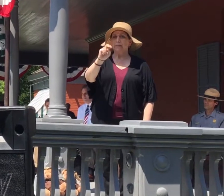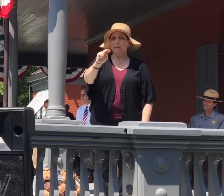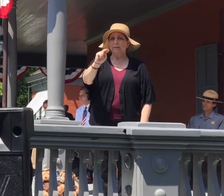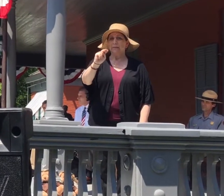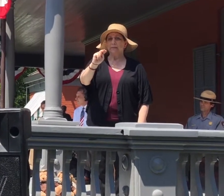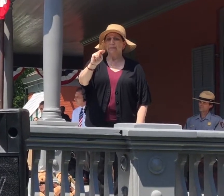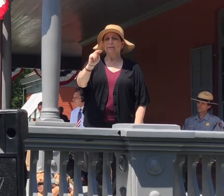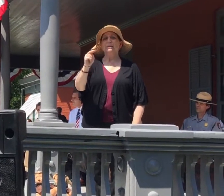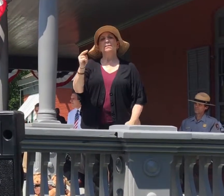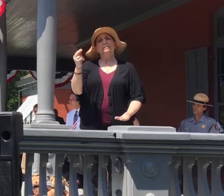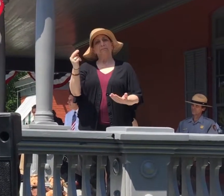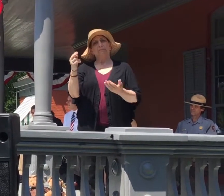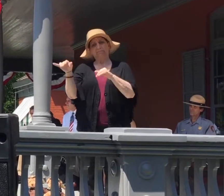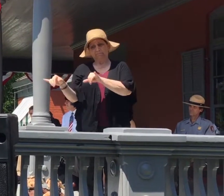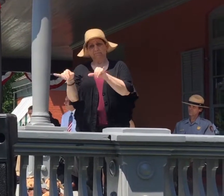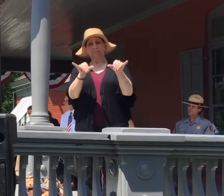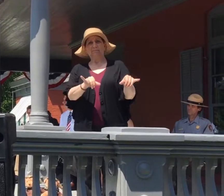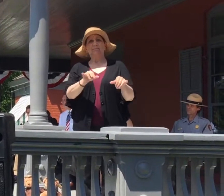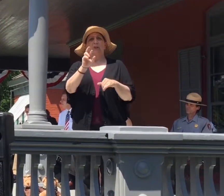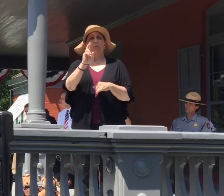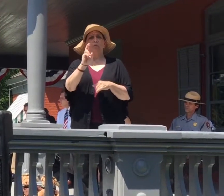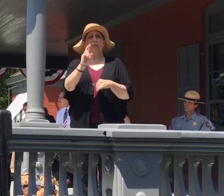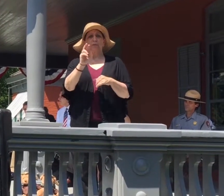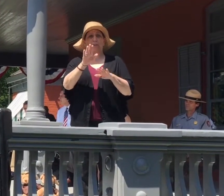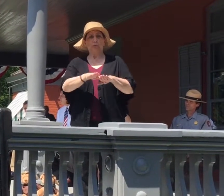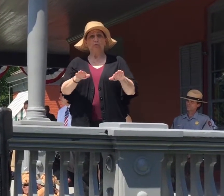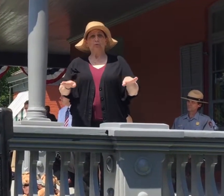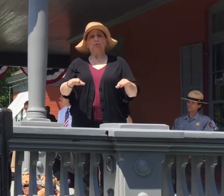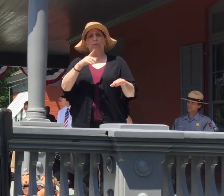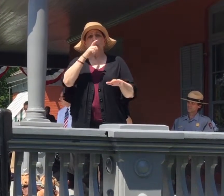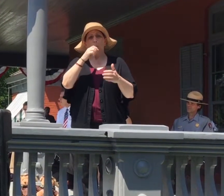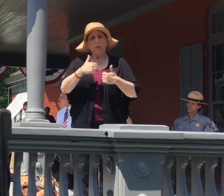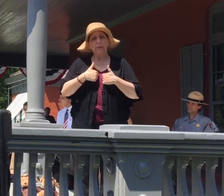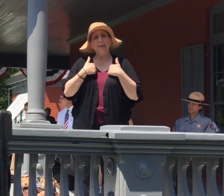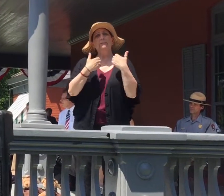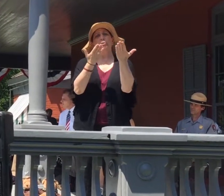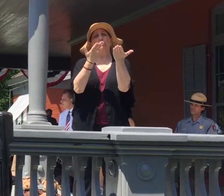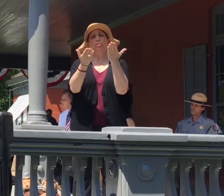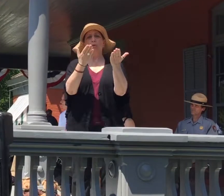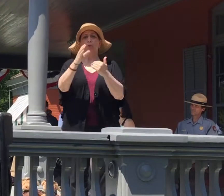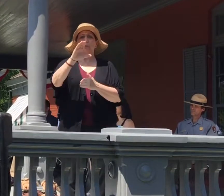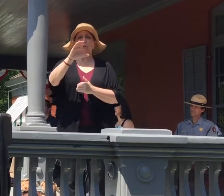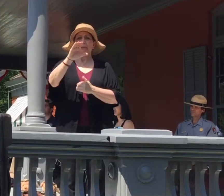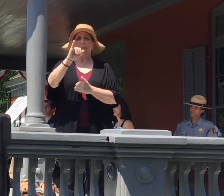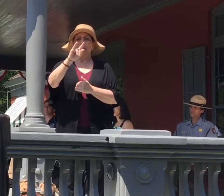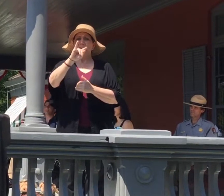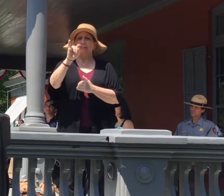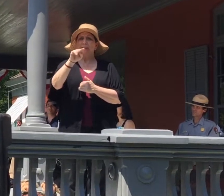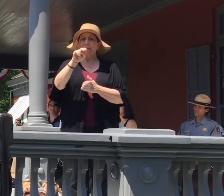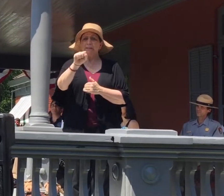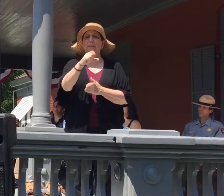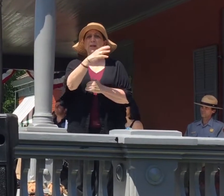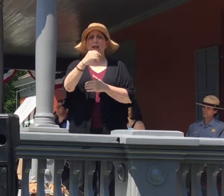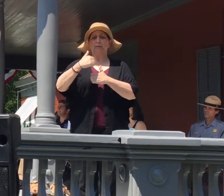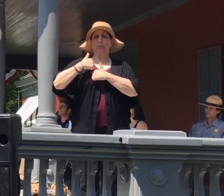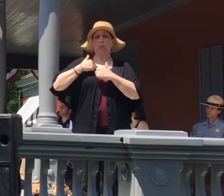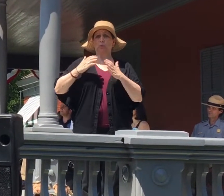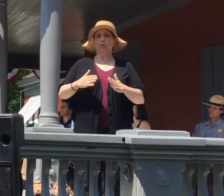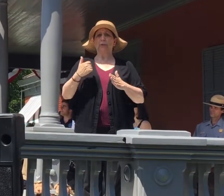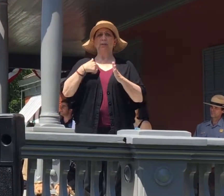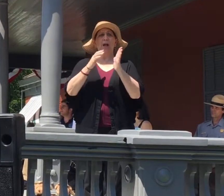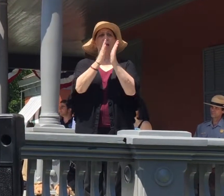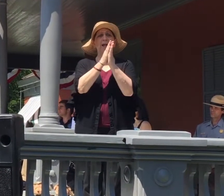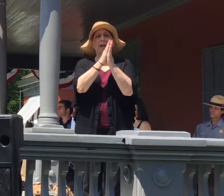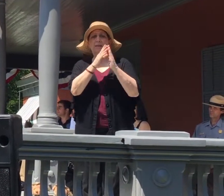in the spirit of the Roosevelt children who lived and served as citizens and soldiers, I ask each and